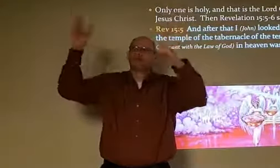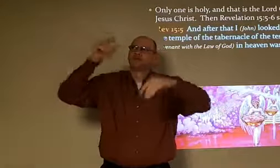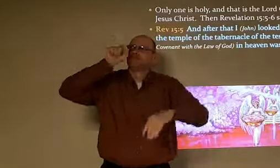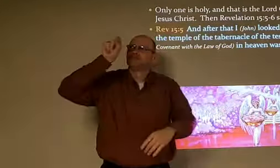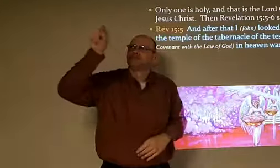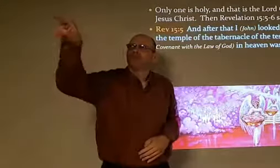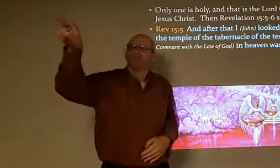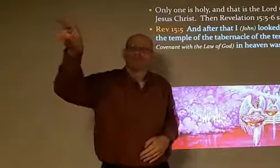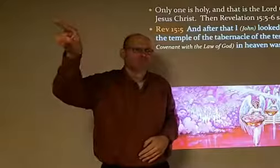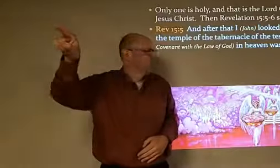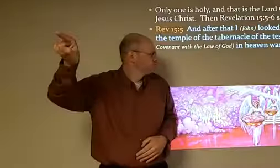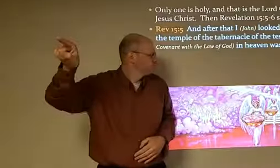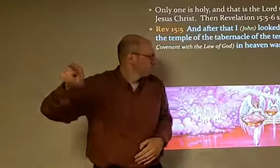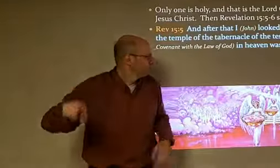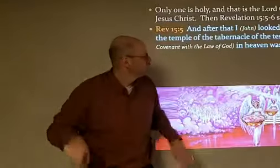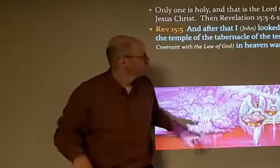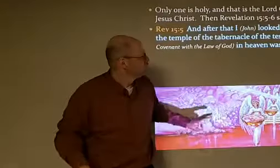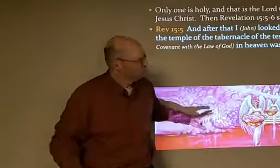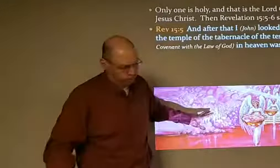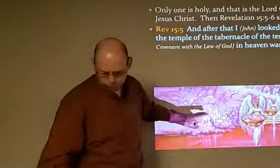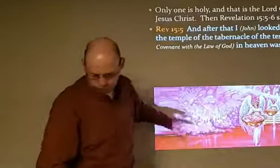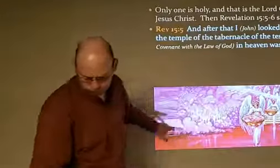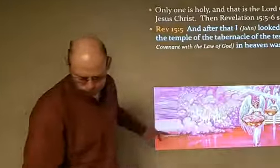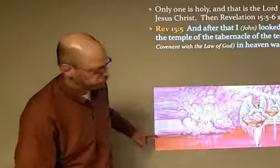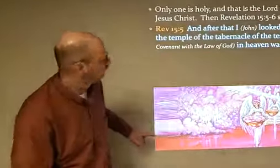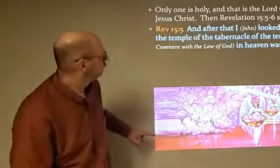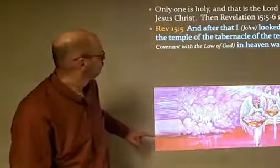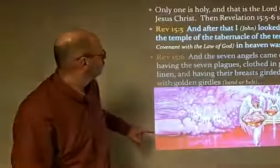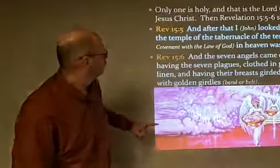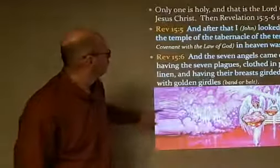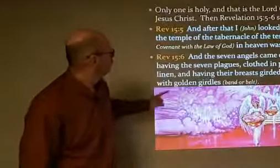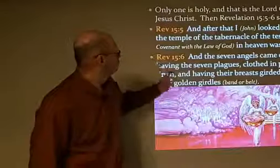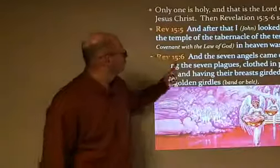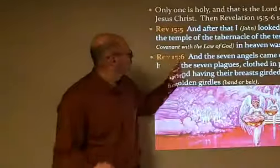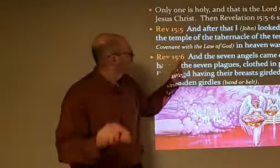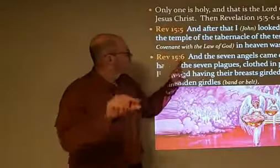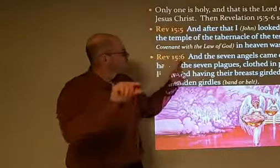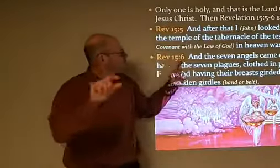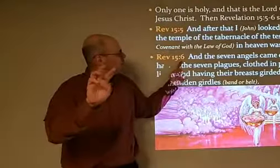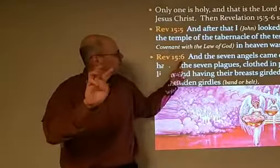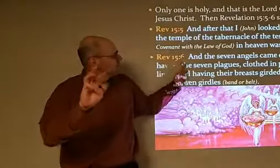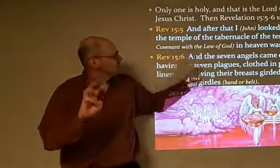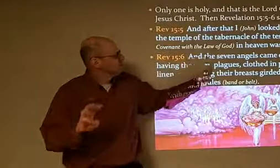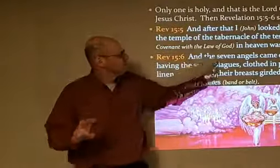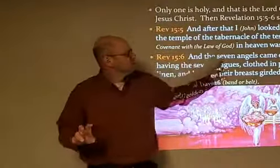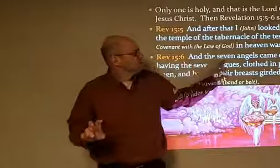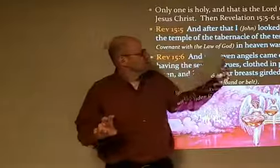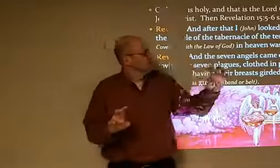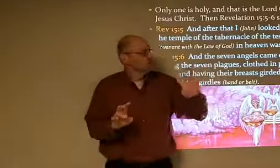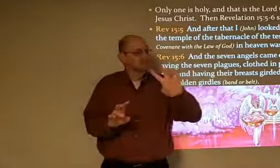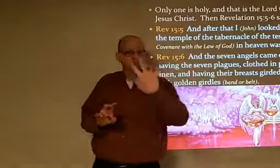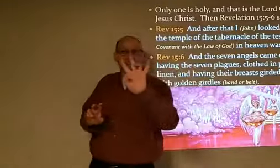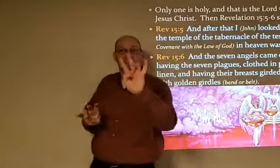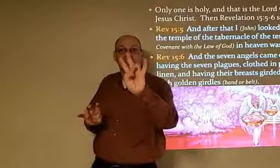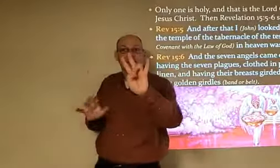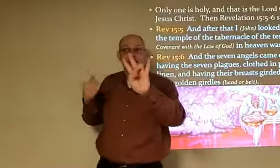The testimony, the tabernacle of the testimony was opened. Verse 6. And the